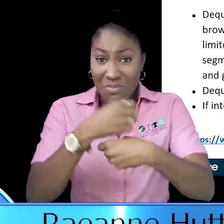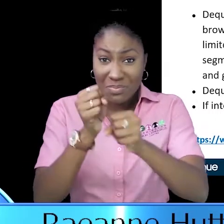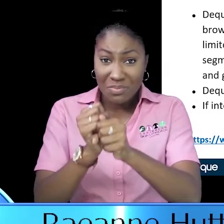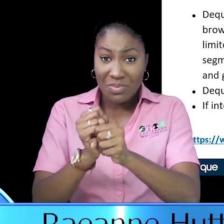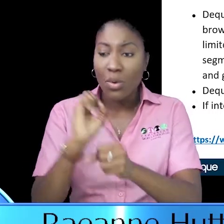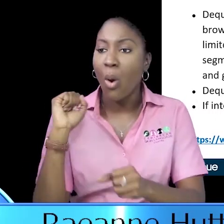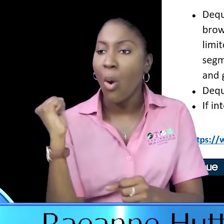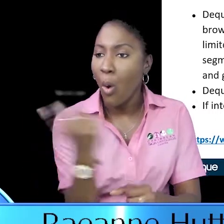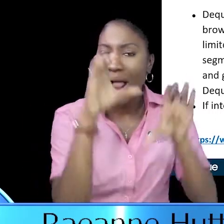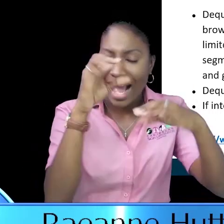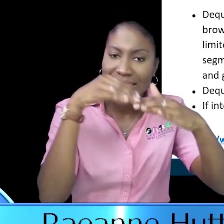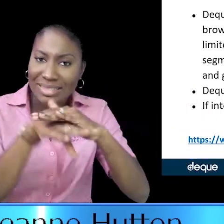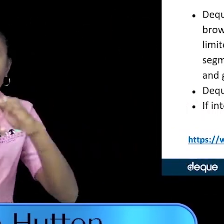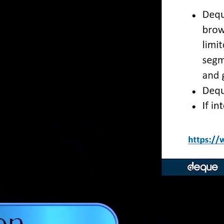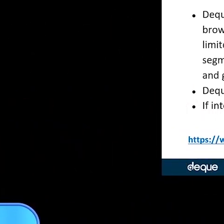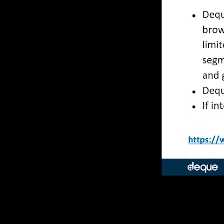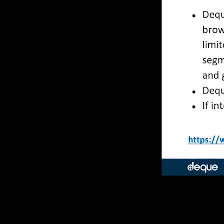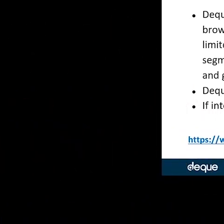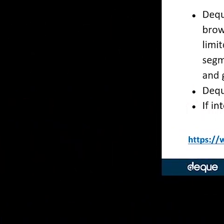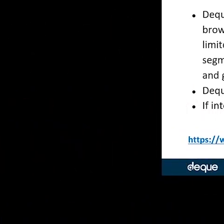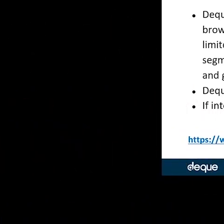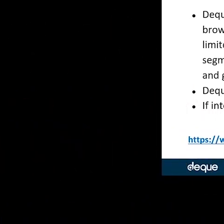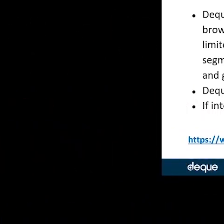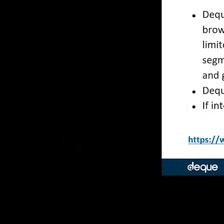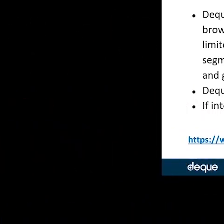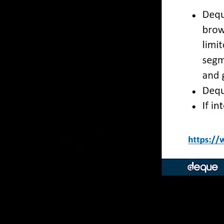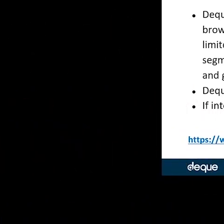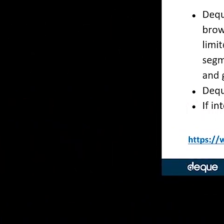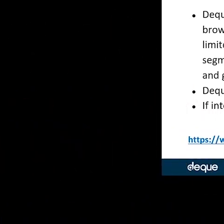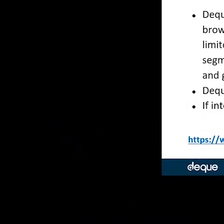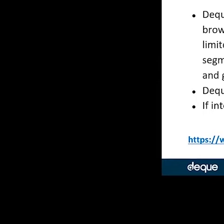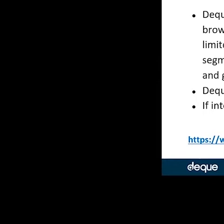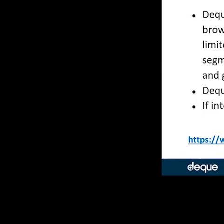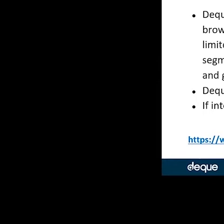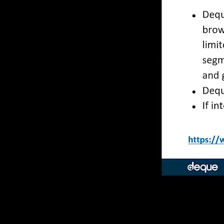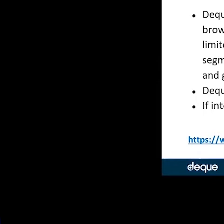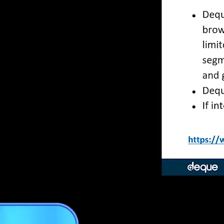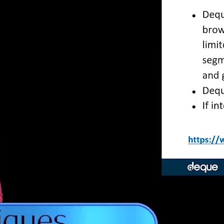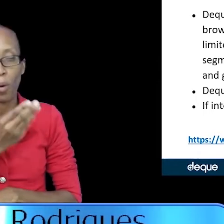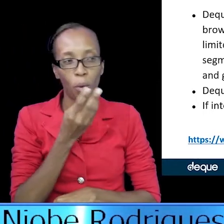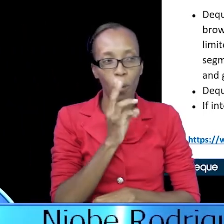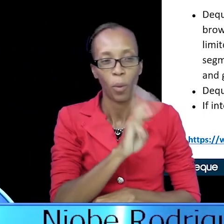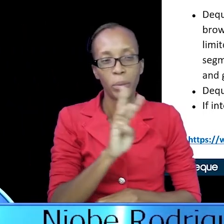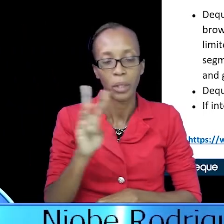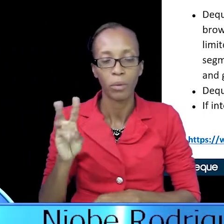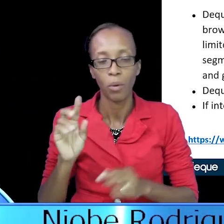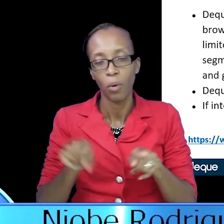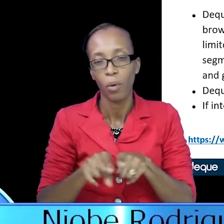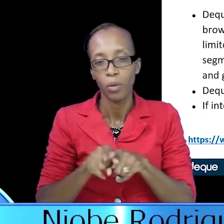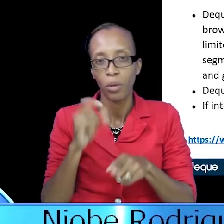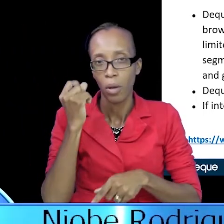about different disabilities and how they use the web will give you a much better idea of what your audience has to go